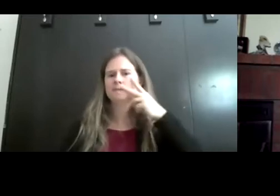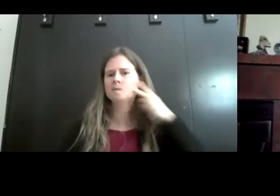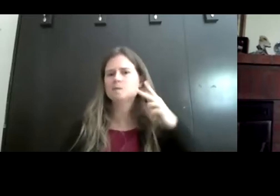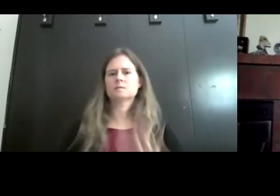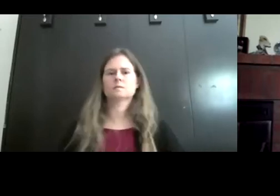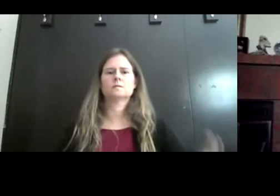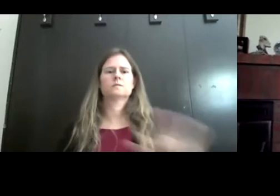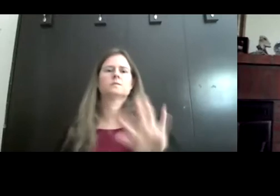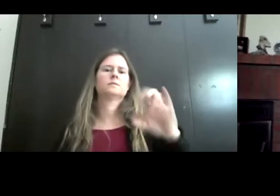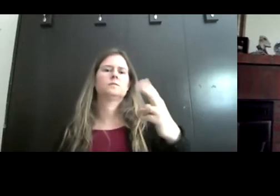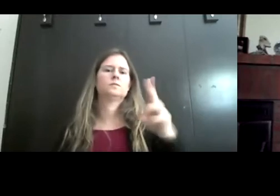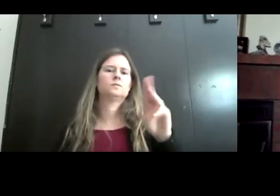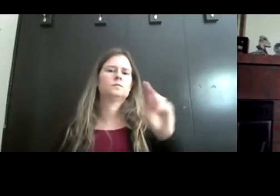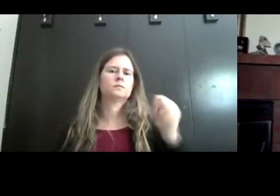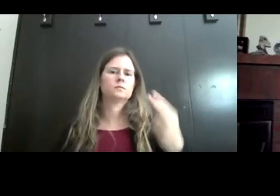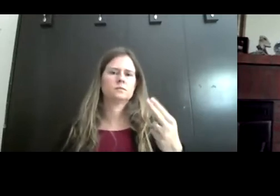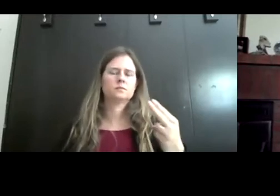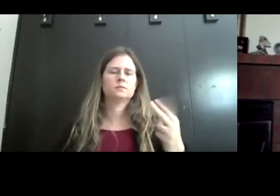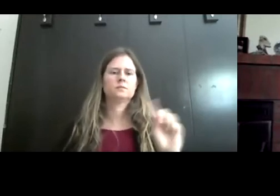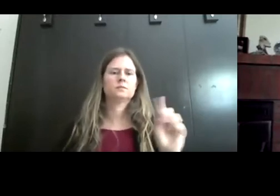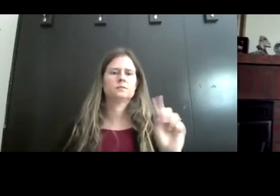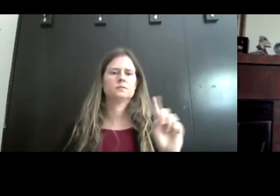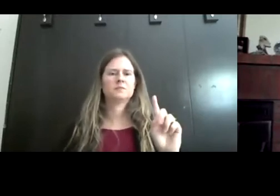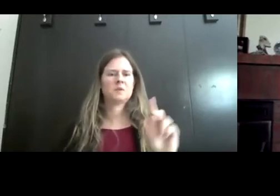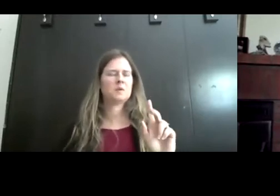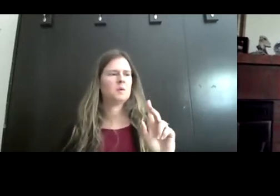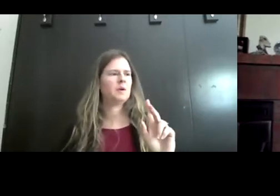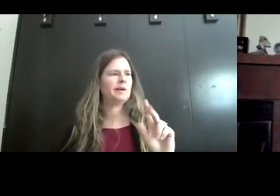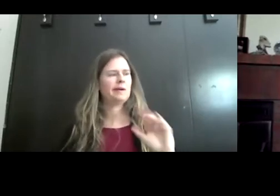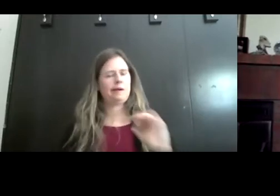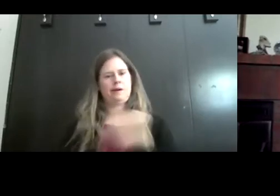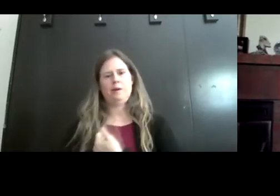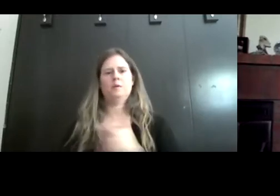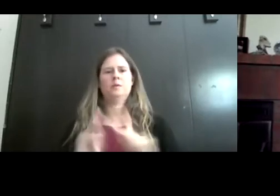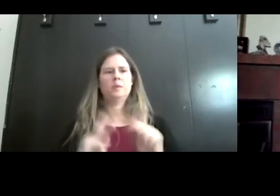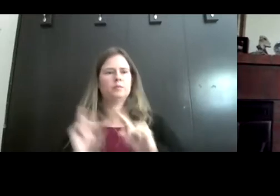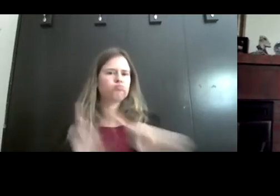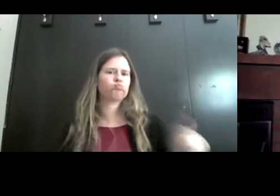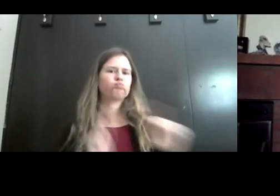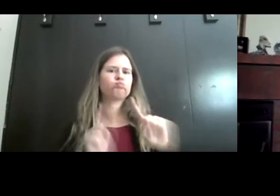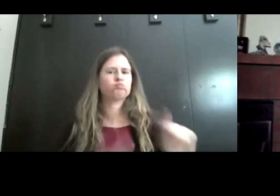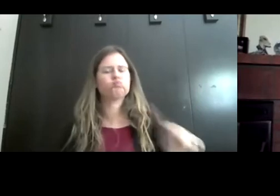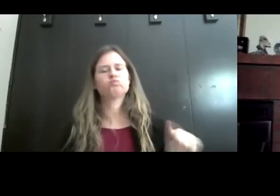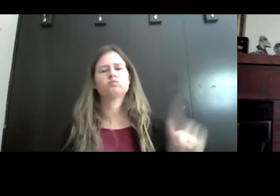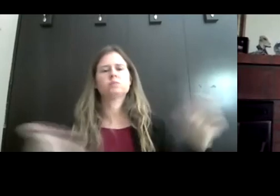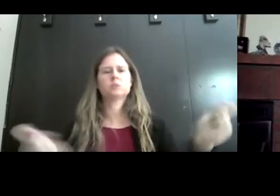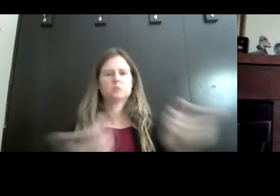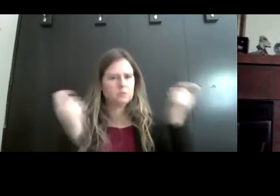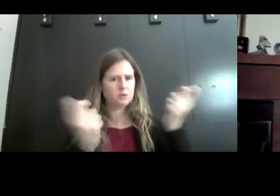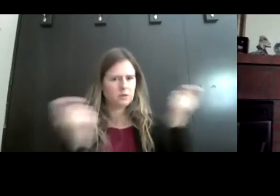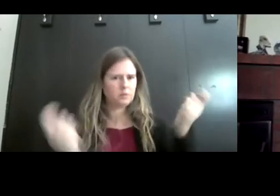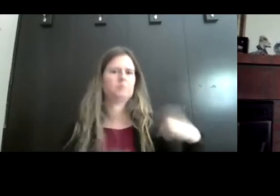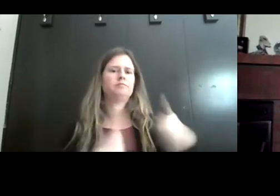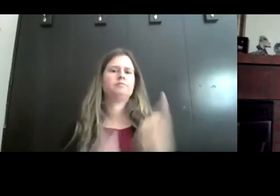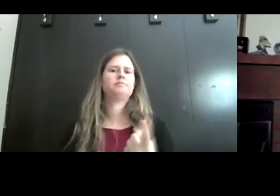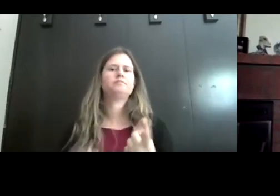feet. It's where the Chumash people for tens of thousands of years have gone to do ceremony. And